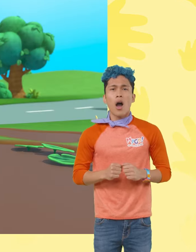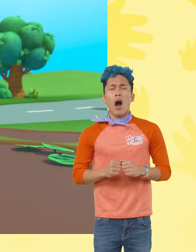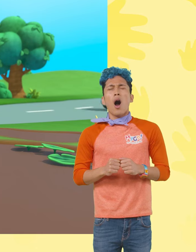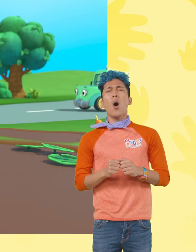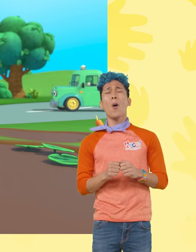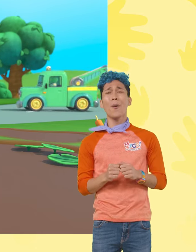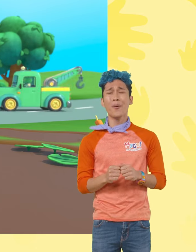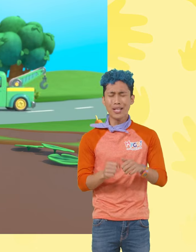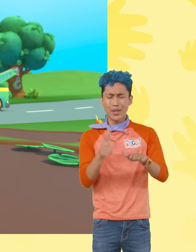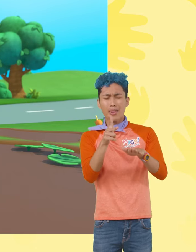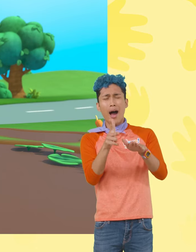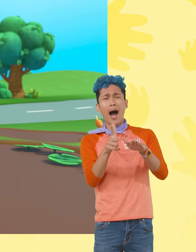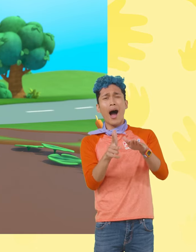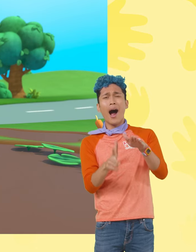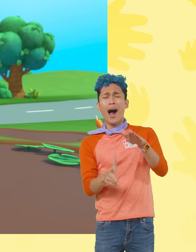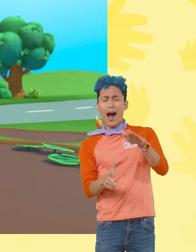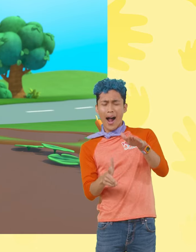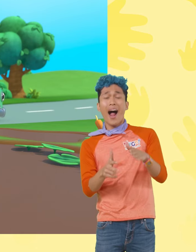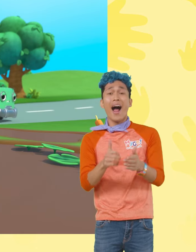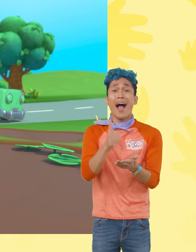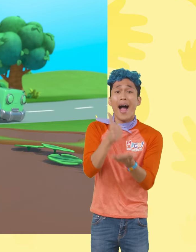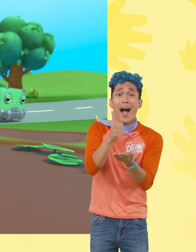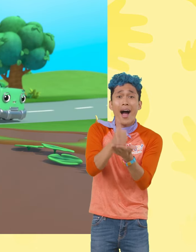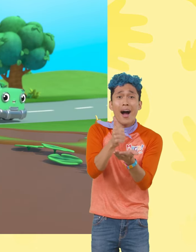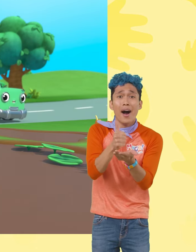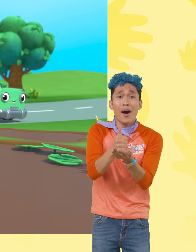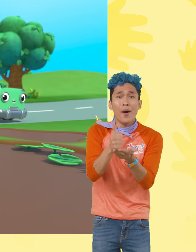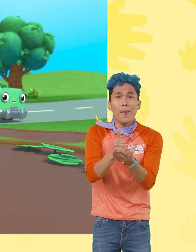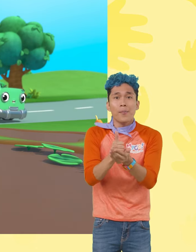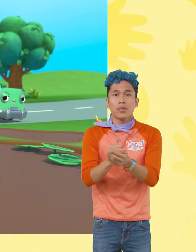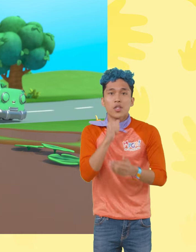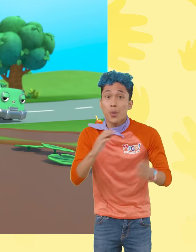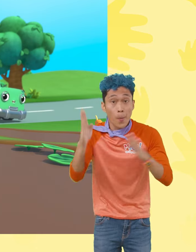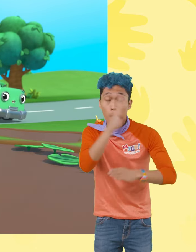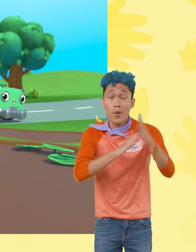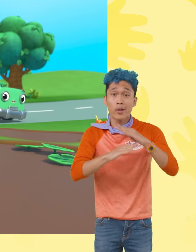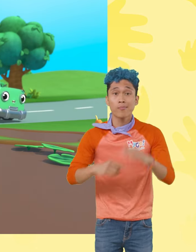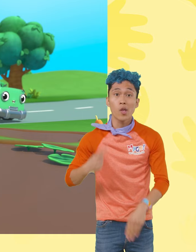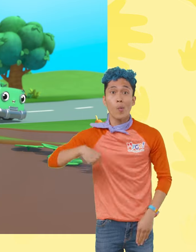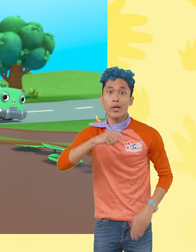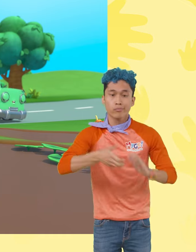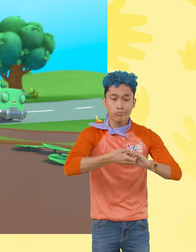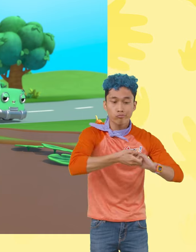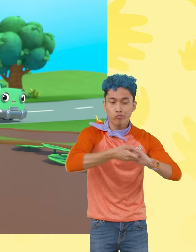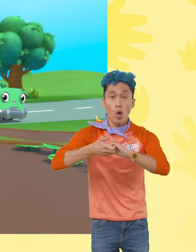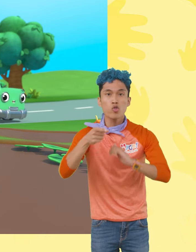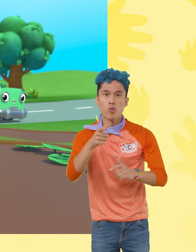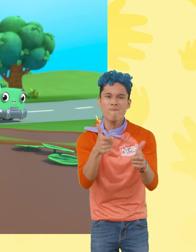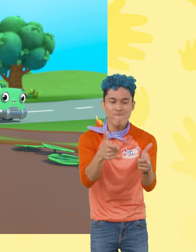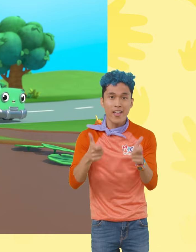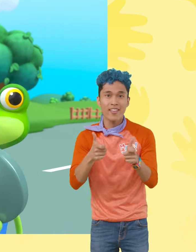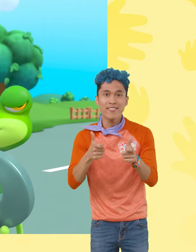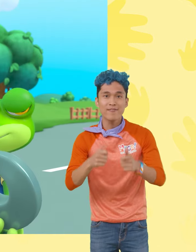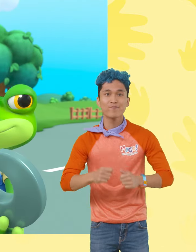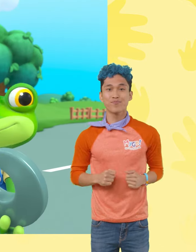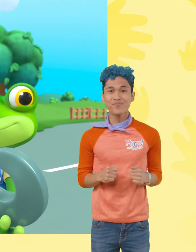Oh, we're sinking! Oh, help! Don't worry, Mr. Weasel. We'll get you out of there